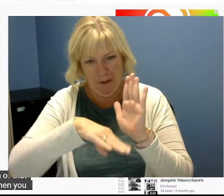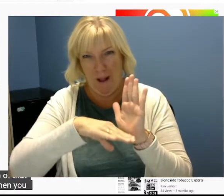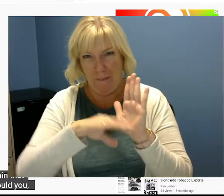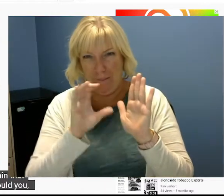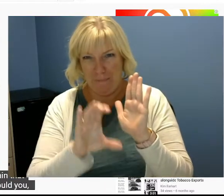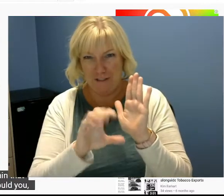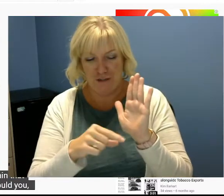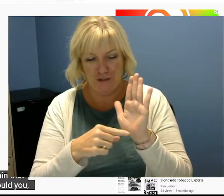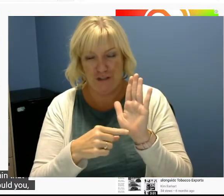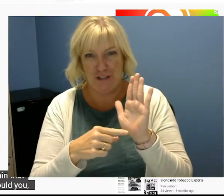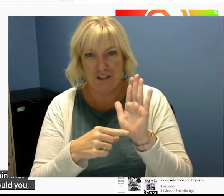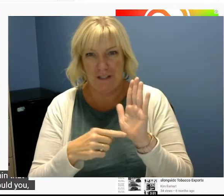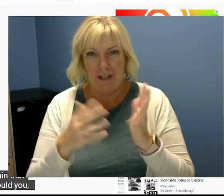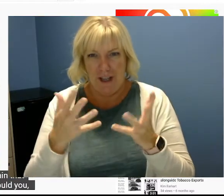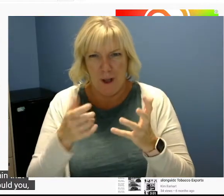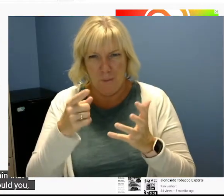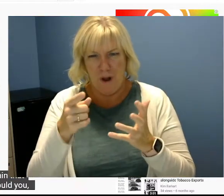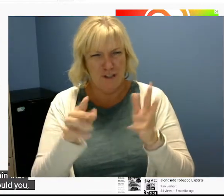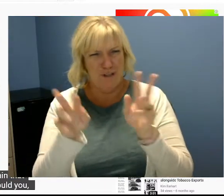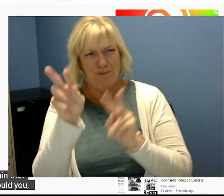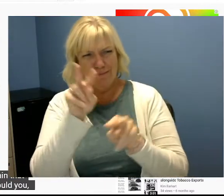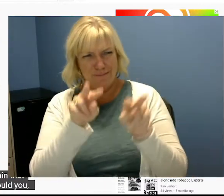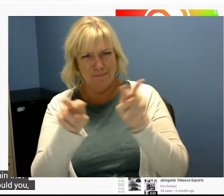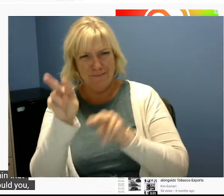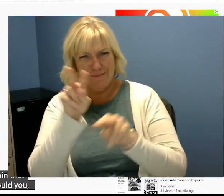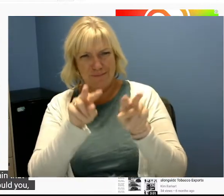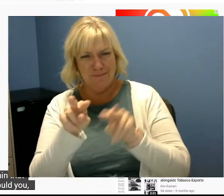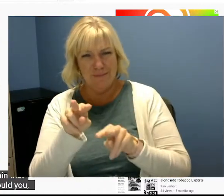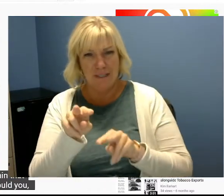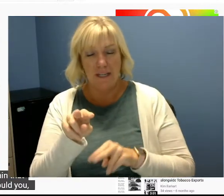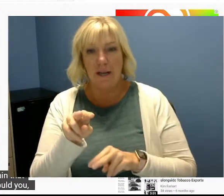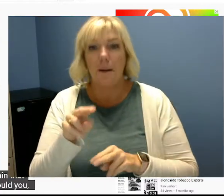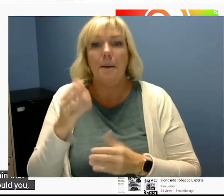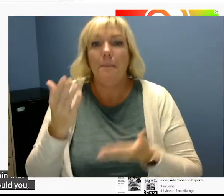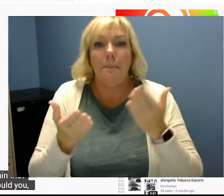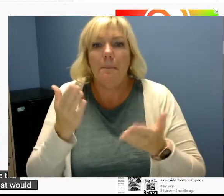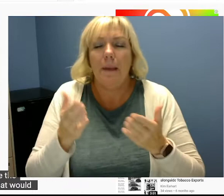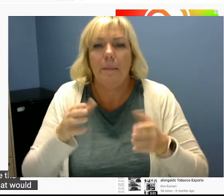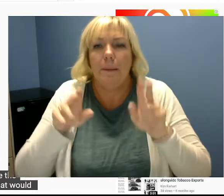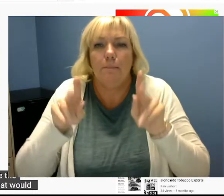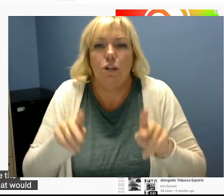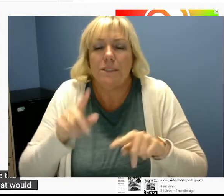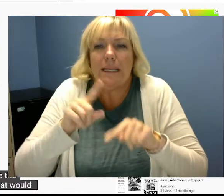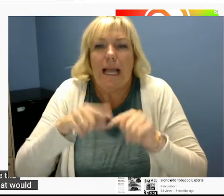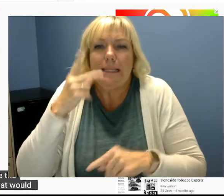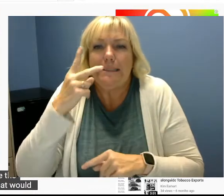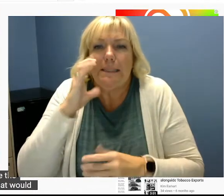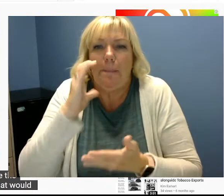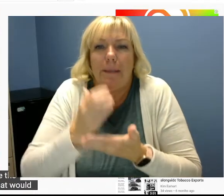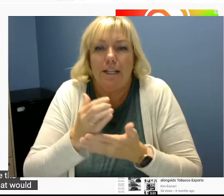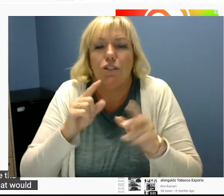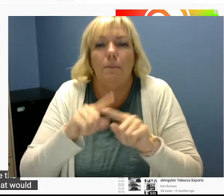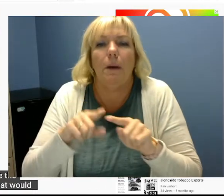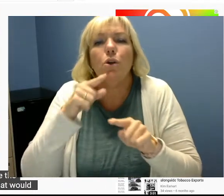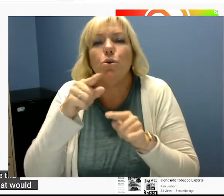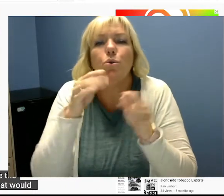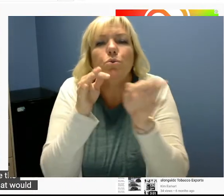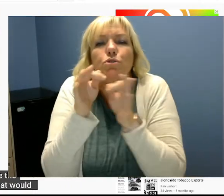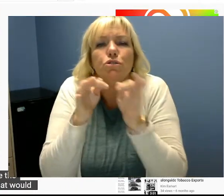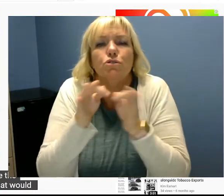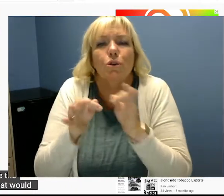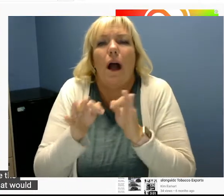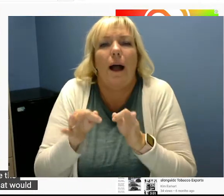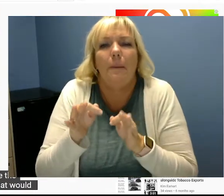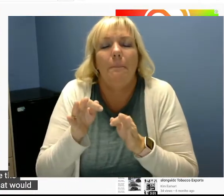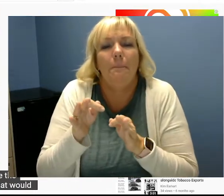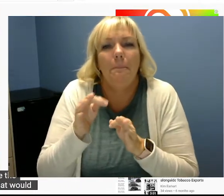you to do when you look at it is just think, if you had to explain that to somebody who couldn't see, what would you, like, that couldn't see it, that couldn't see the cartoon, how